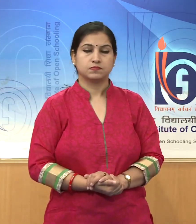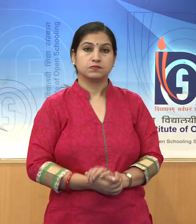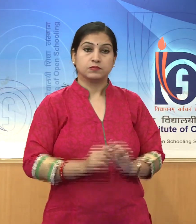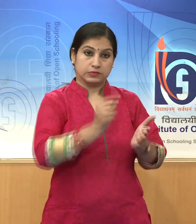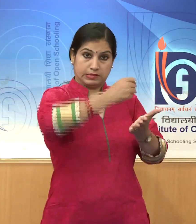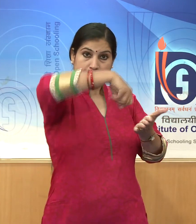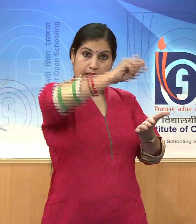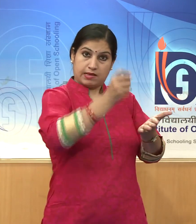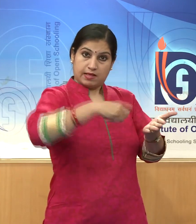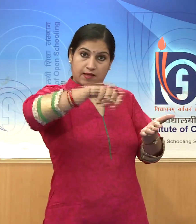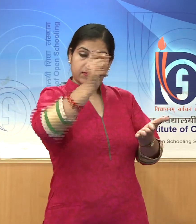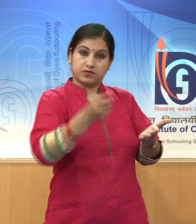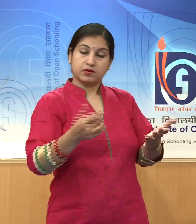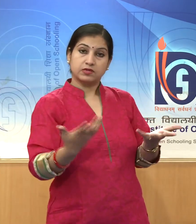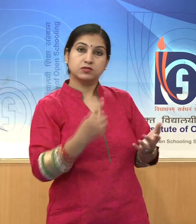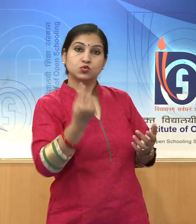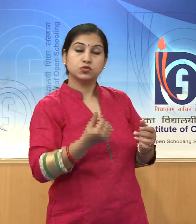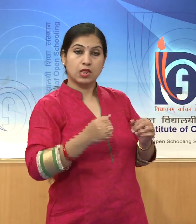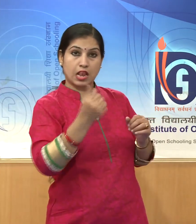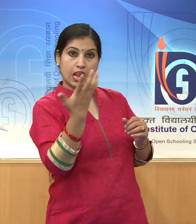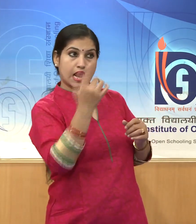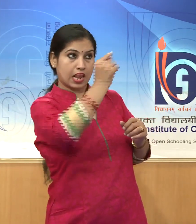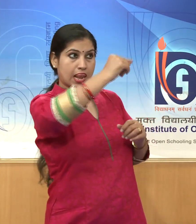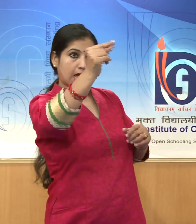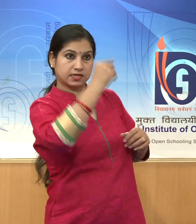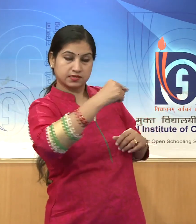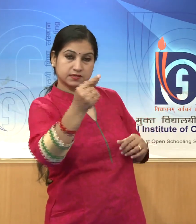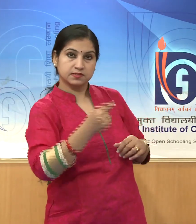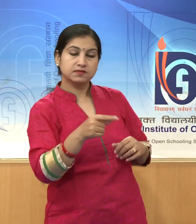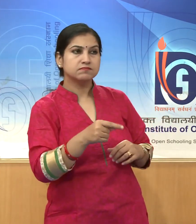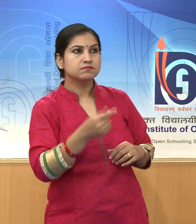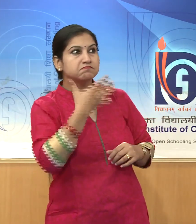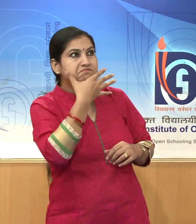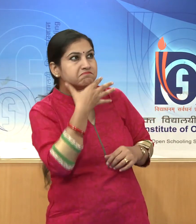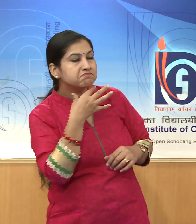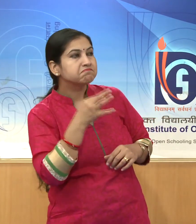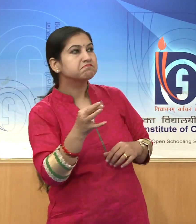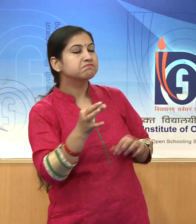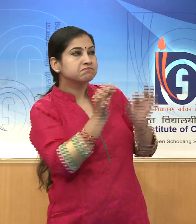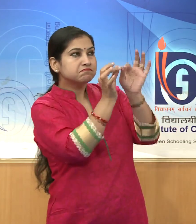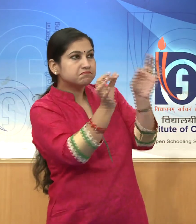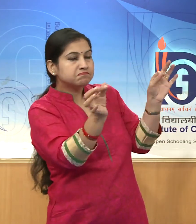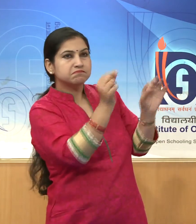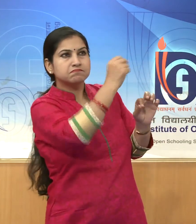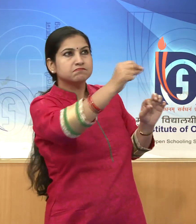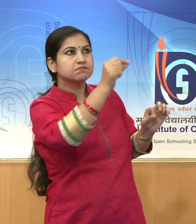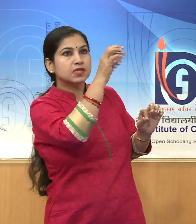calligraphic use of lines are nicely arranged with